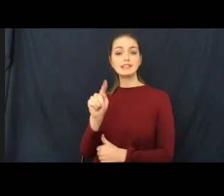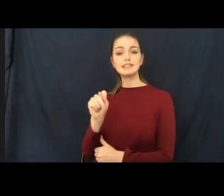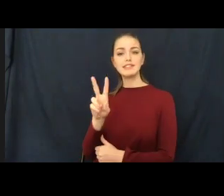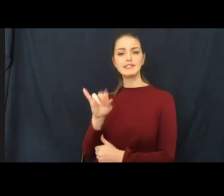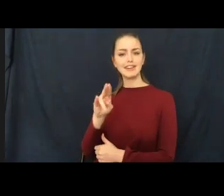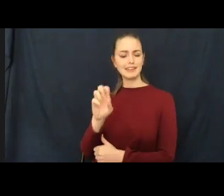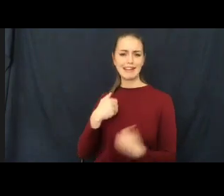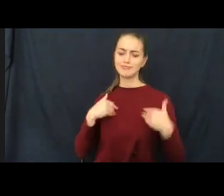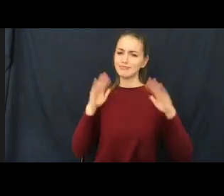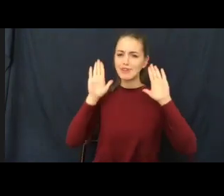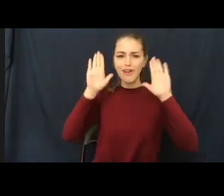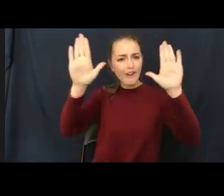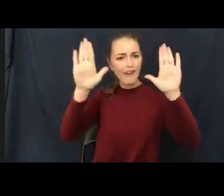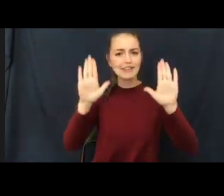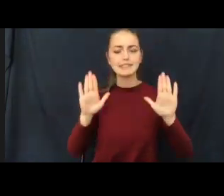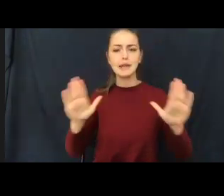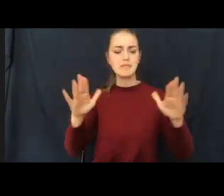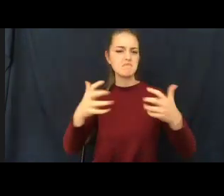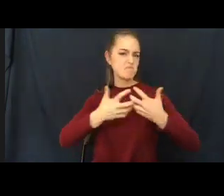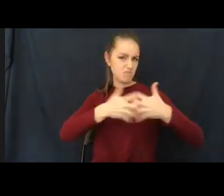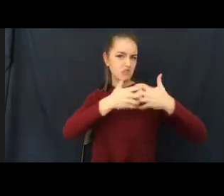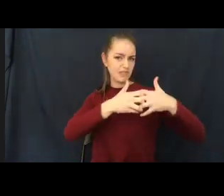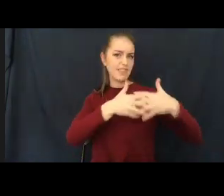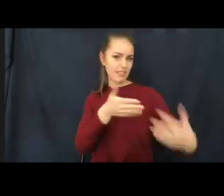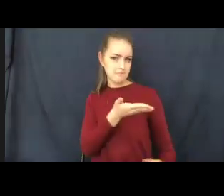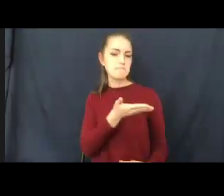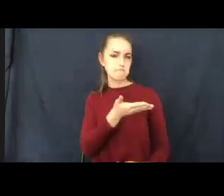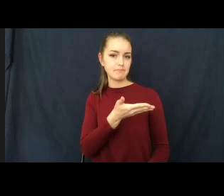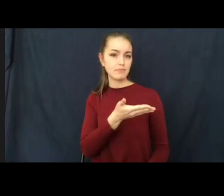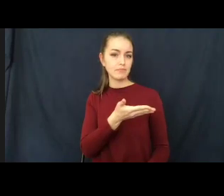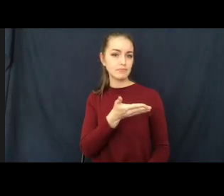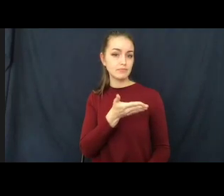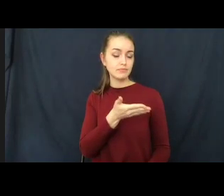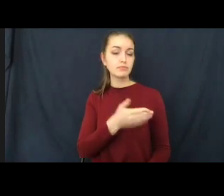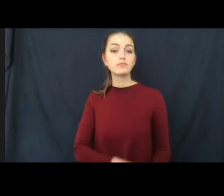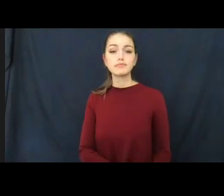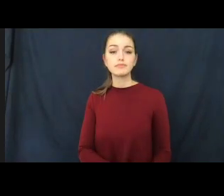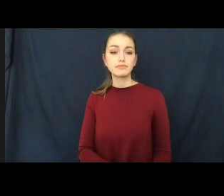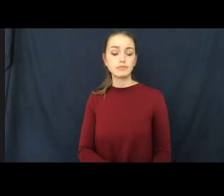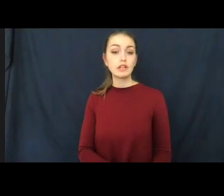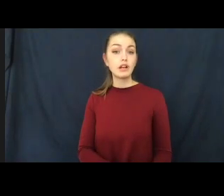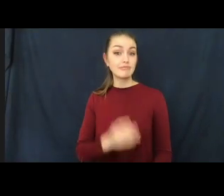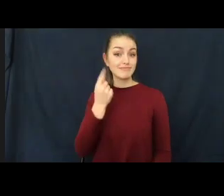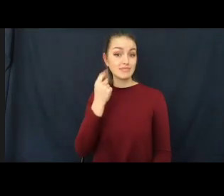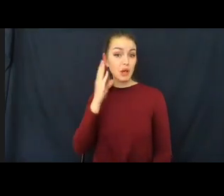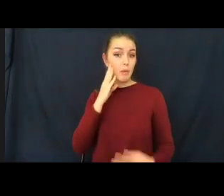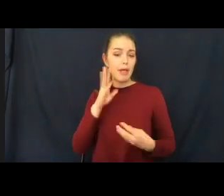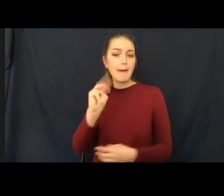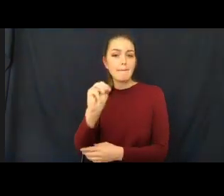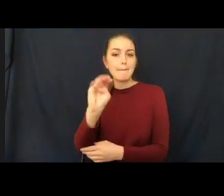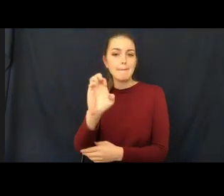really awesome machine, and it will it melts it